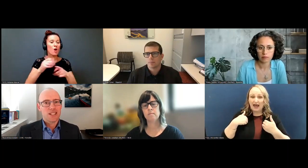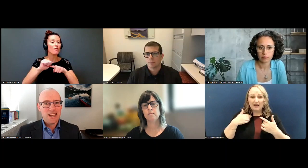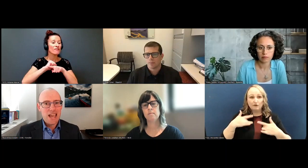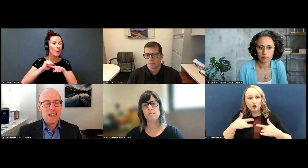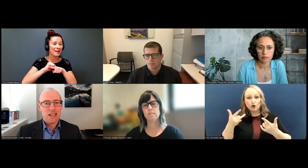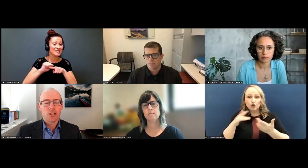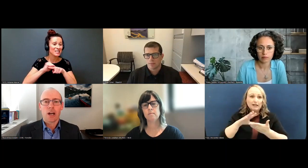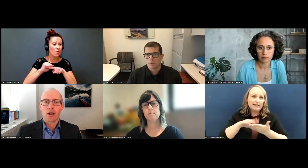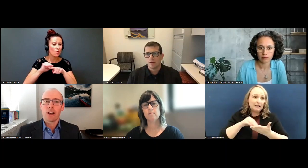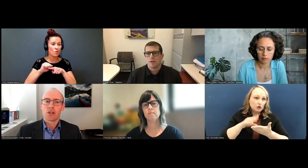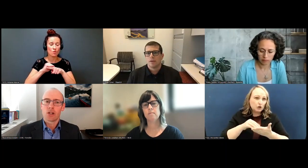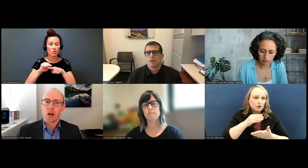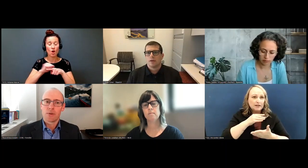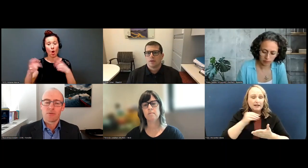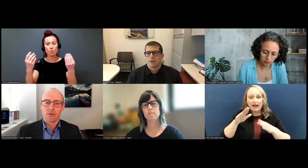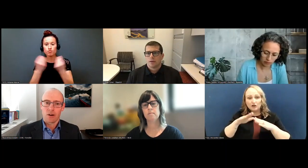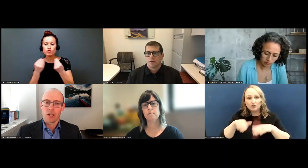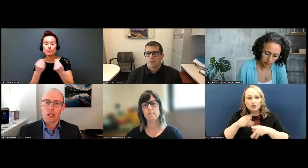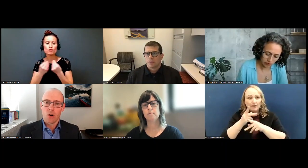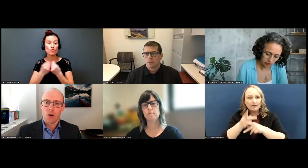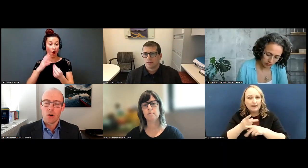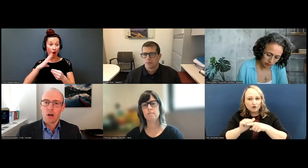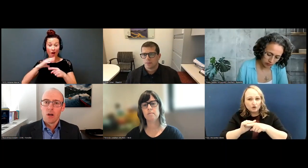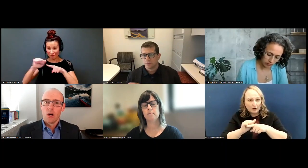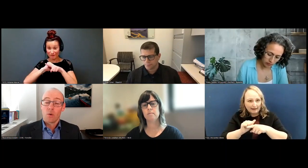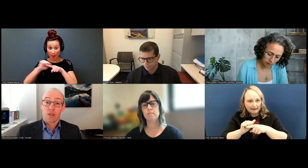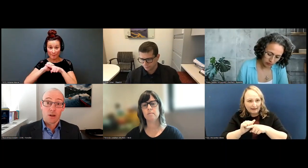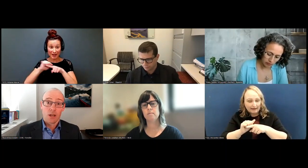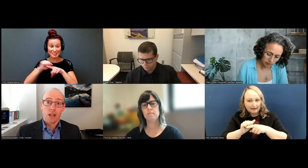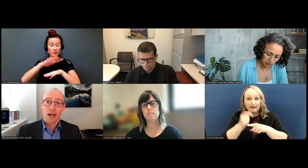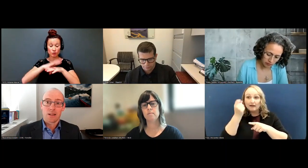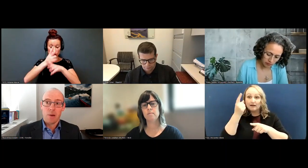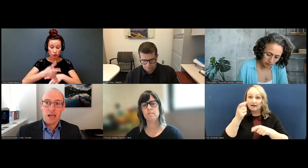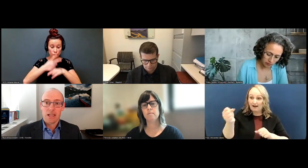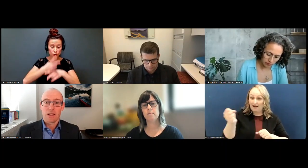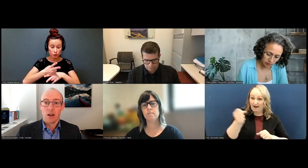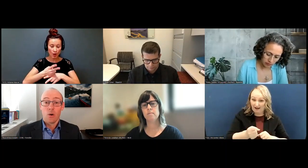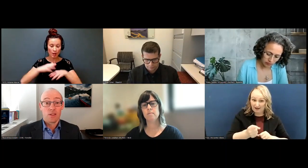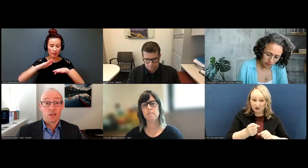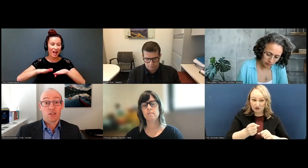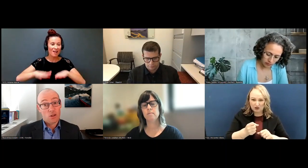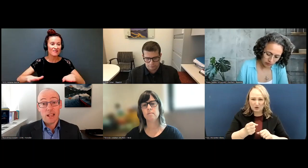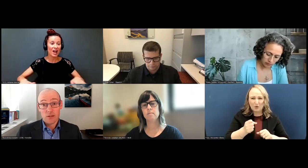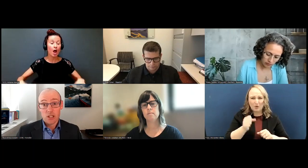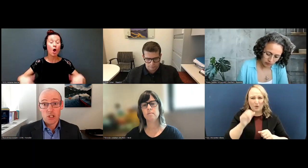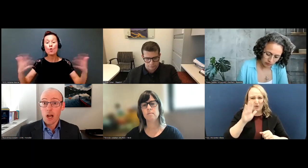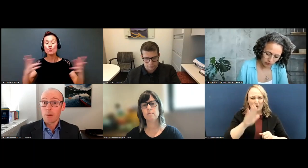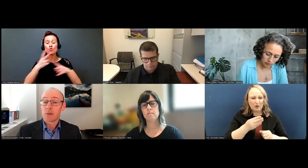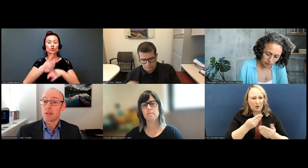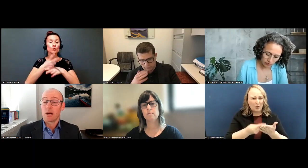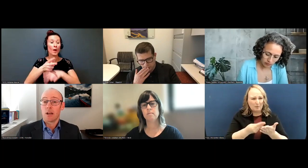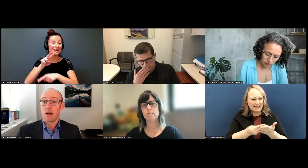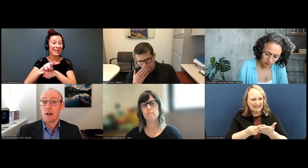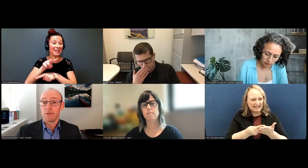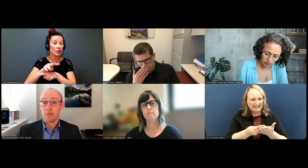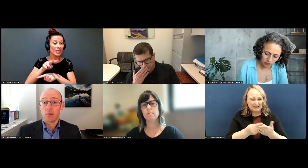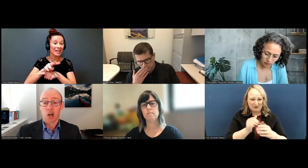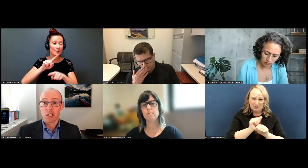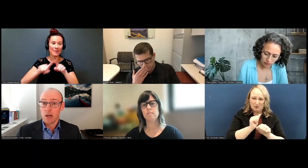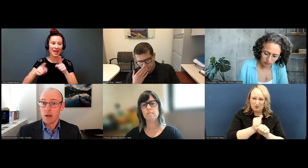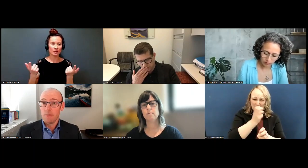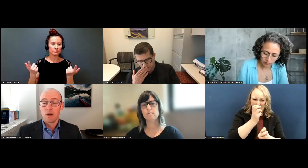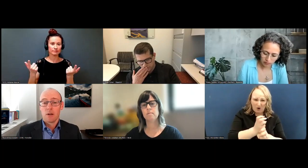don't stay in childcare jobs for very long once they realize the pay is low and they're sort of lousy jobs,